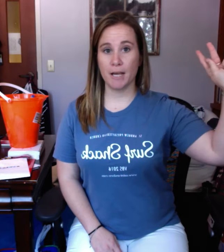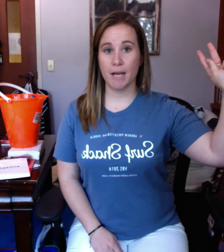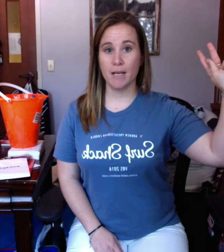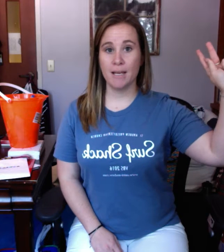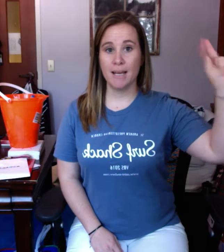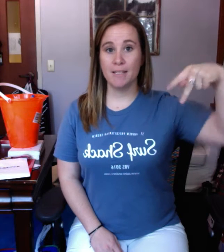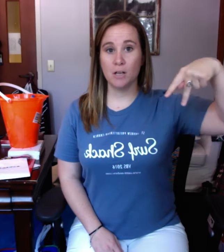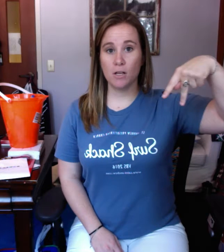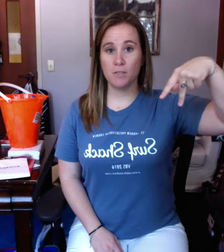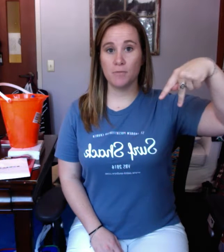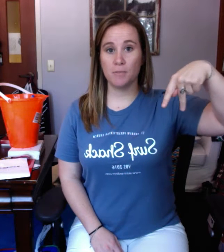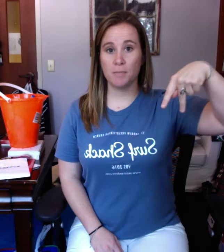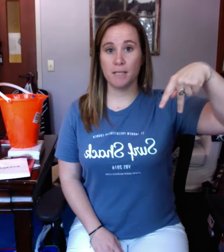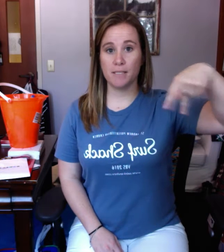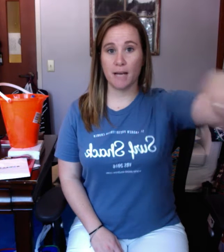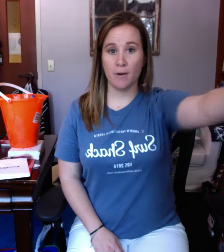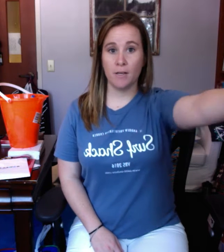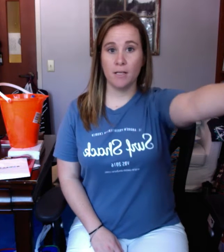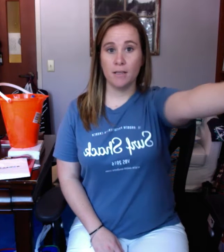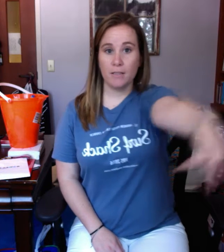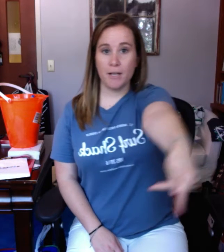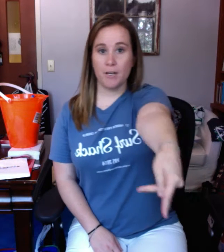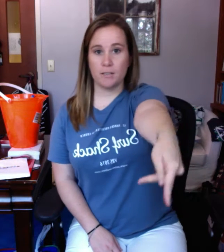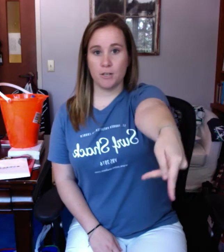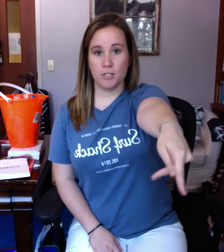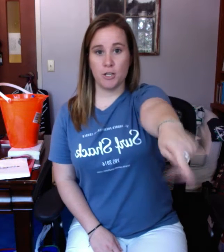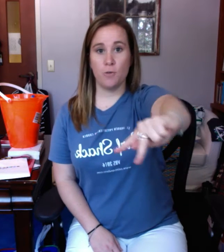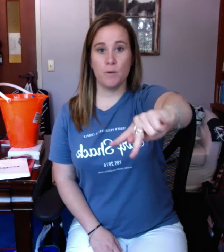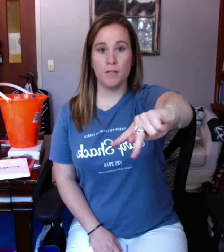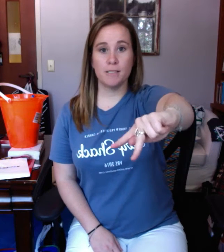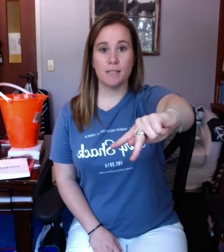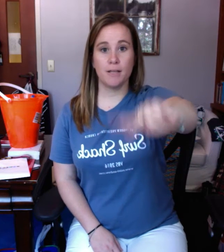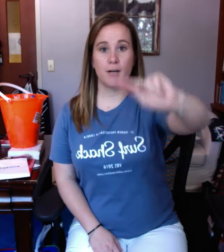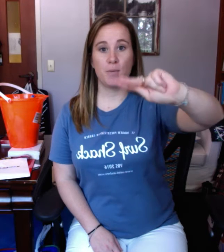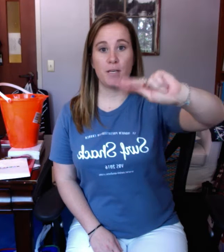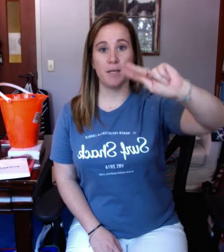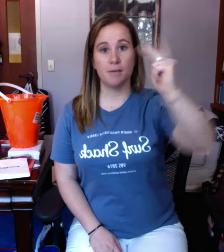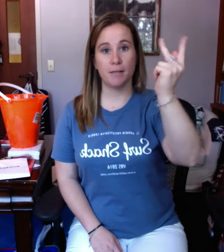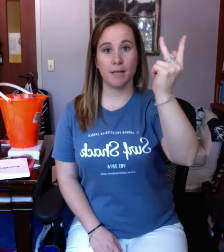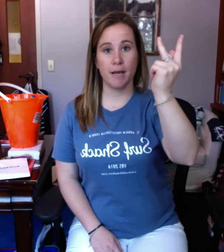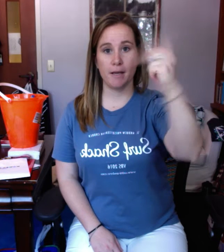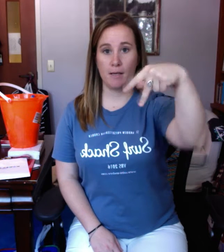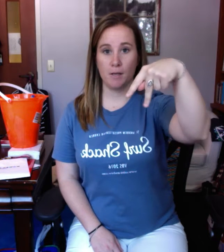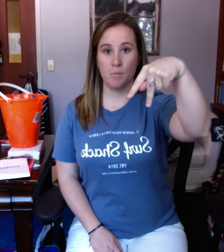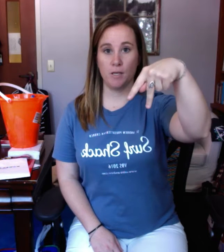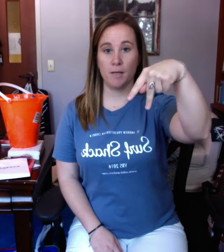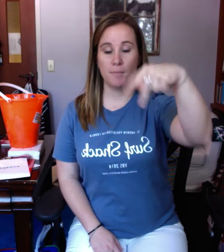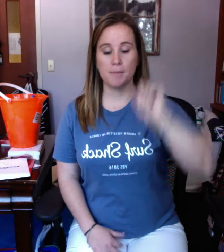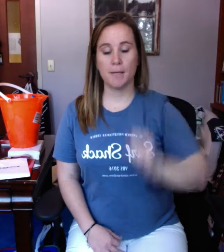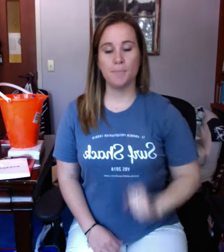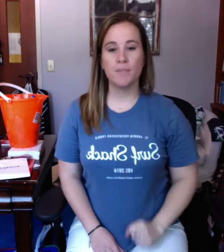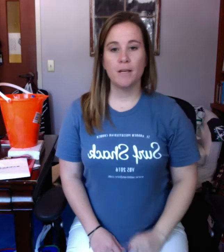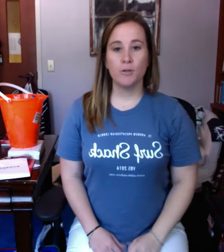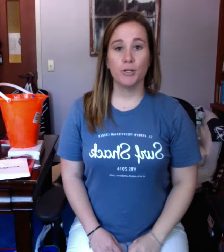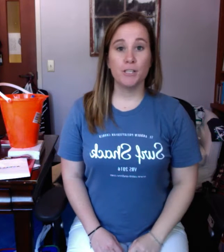K. It's also flipped upside down, the letter, that's hard to show, but that's the letter P. K, P, okay? You're going to need